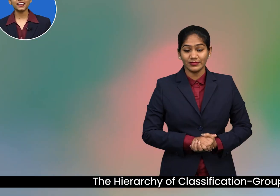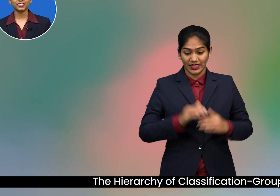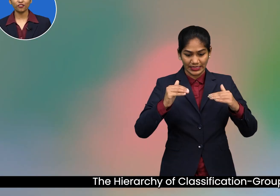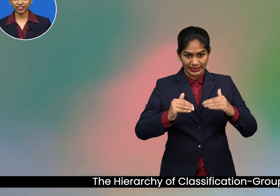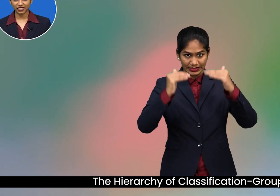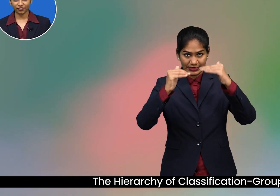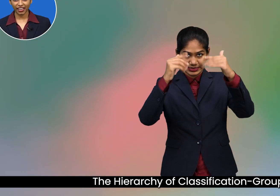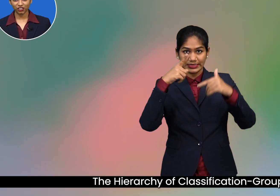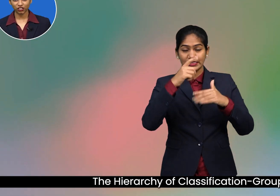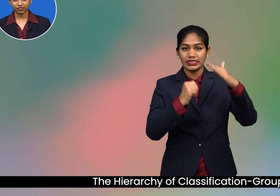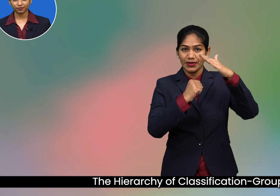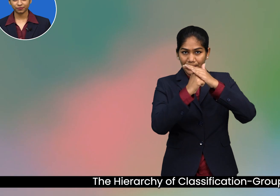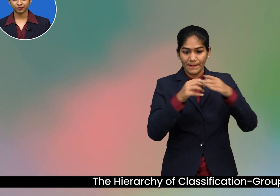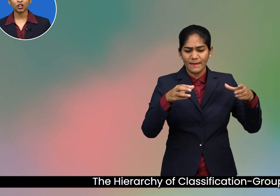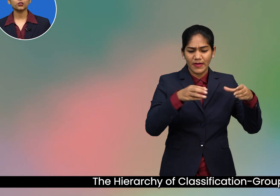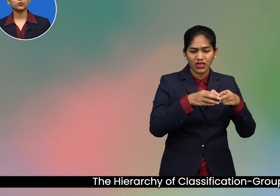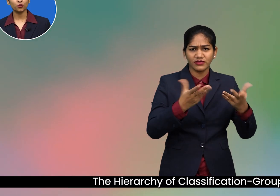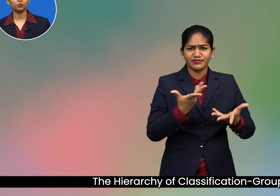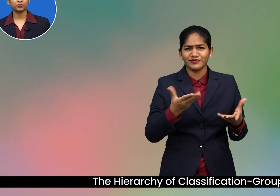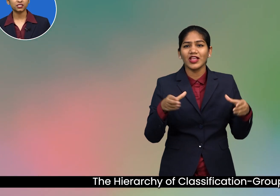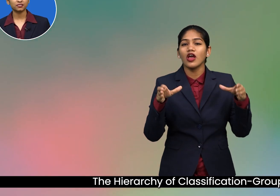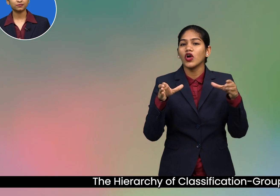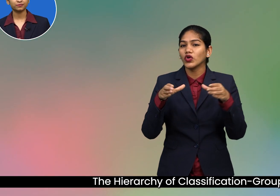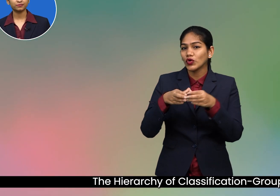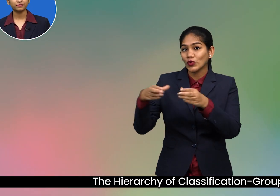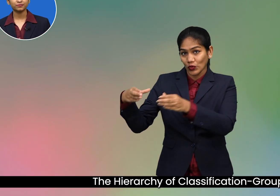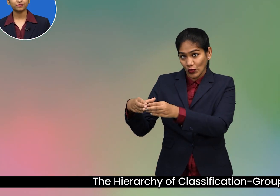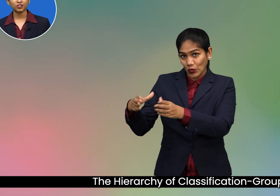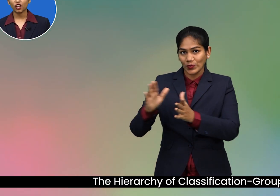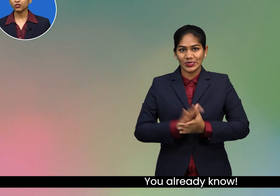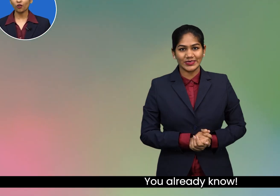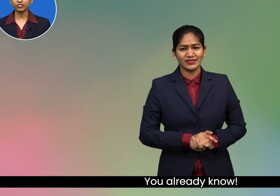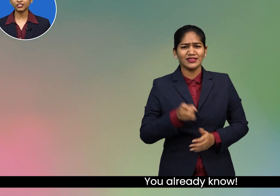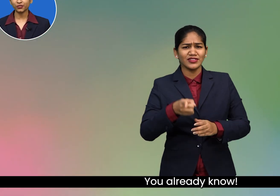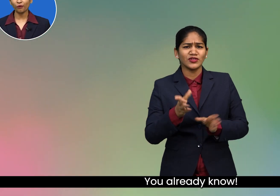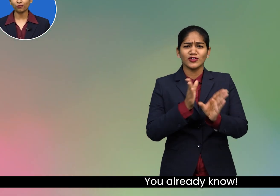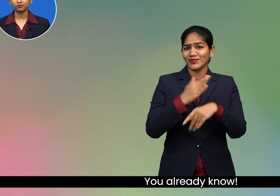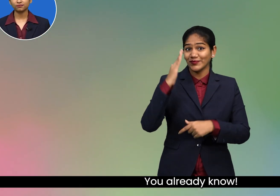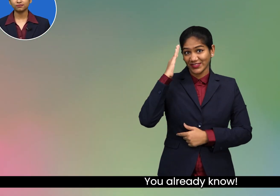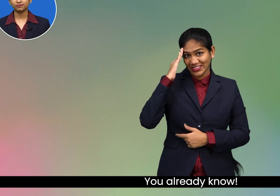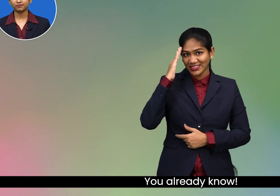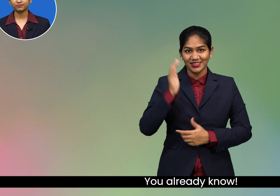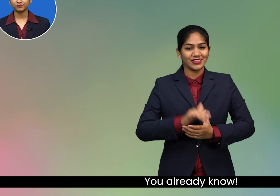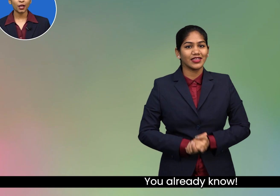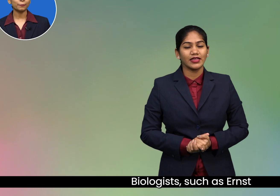The hierarchy of classification. Groups. You already know